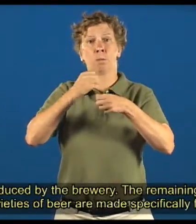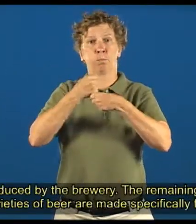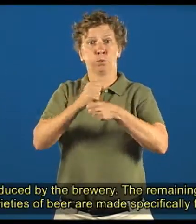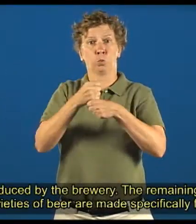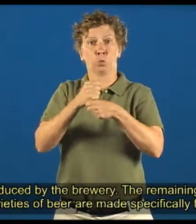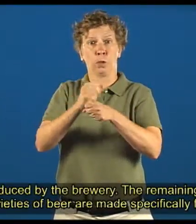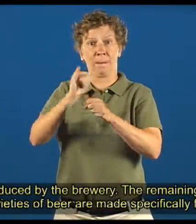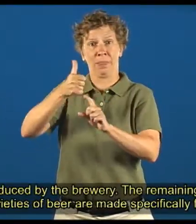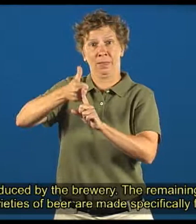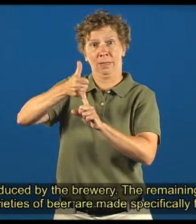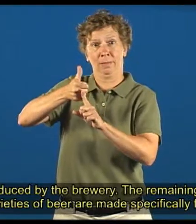produced by the brewery.